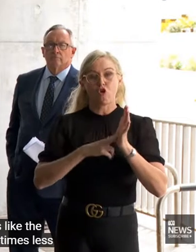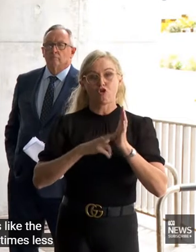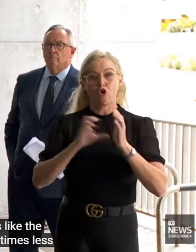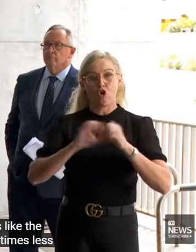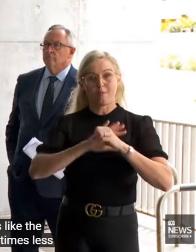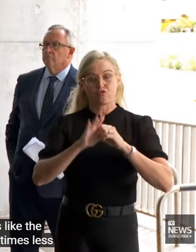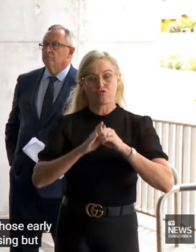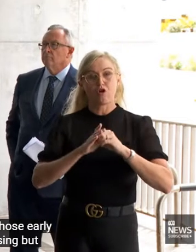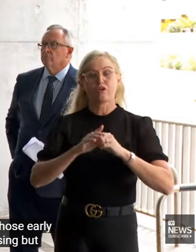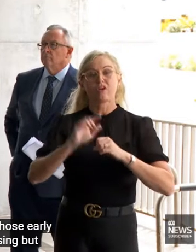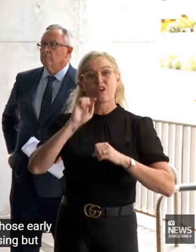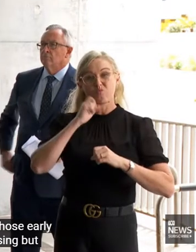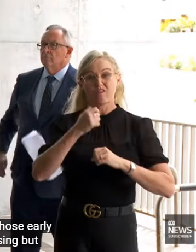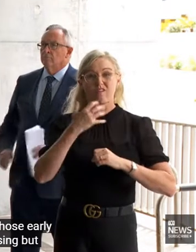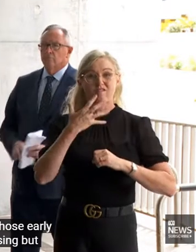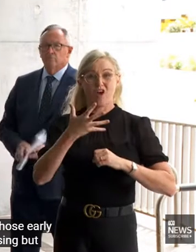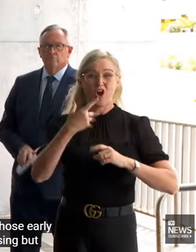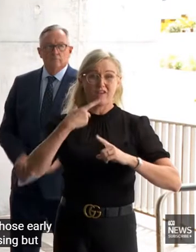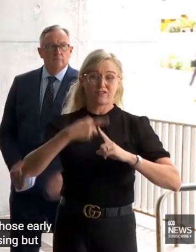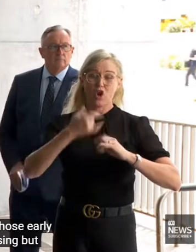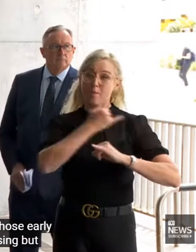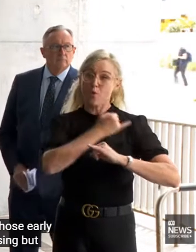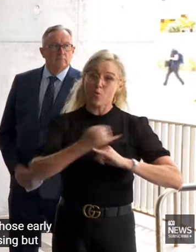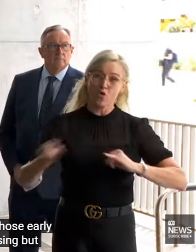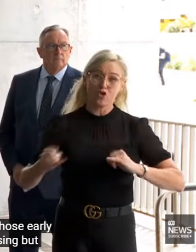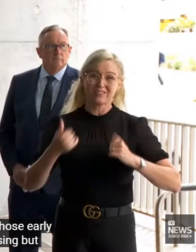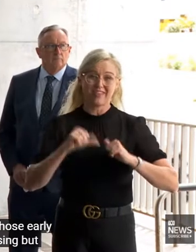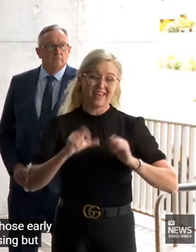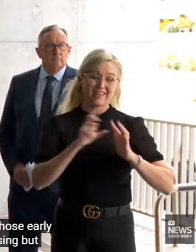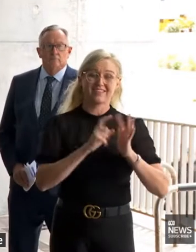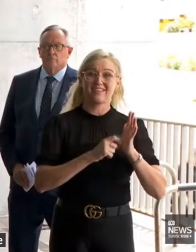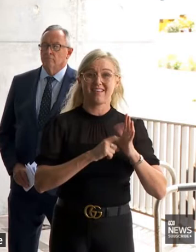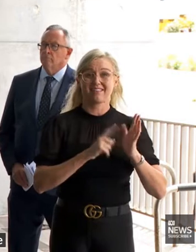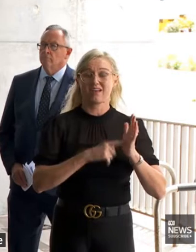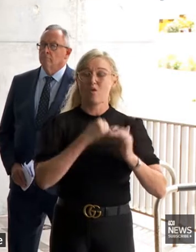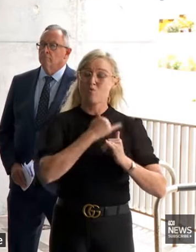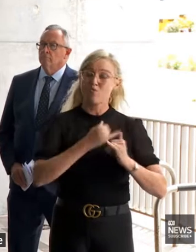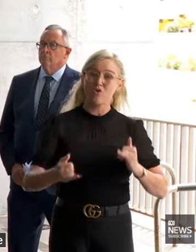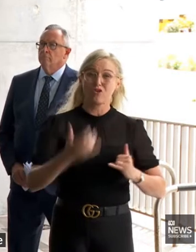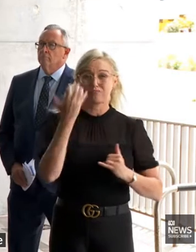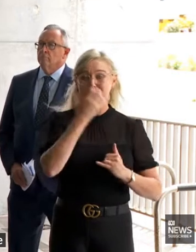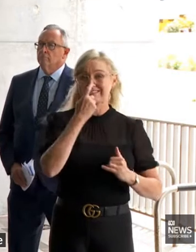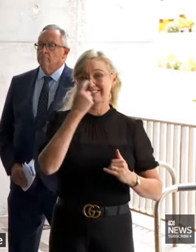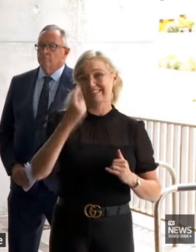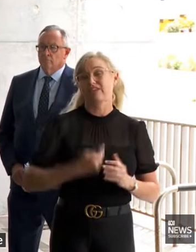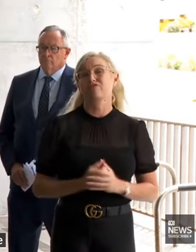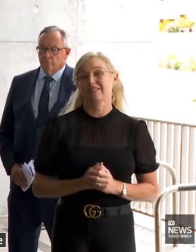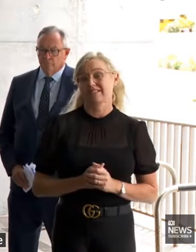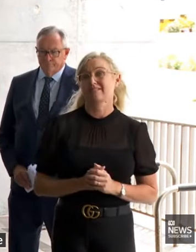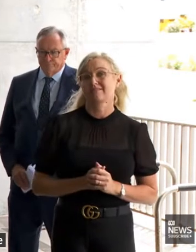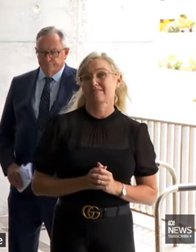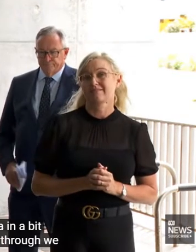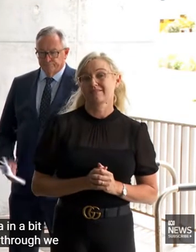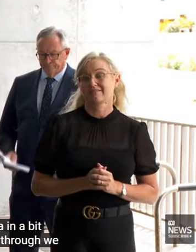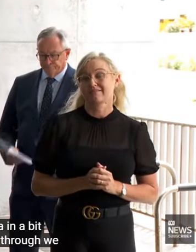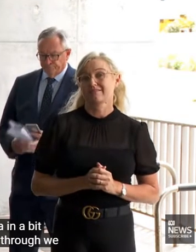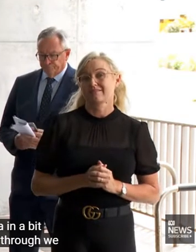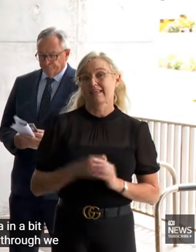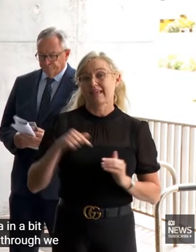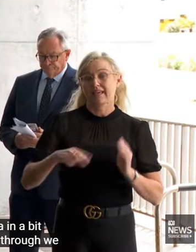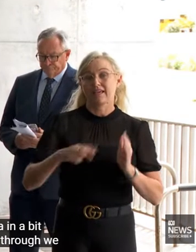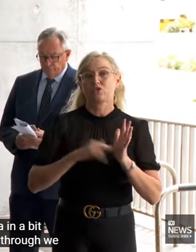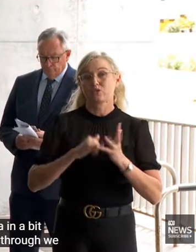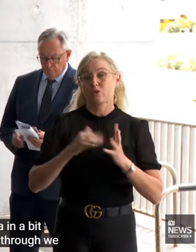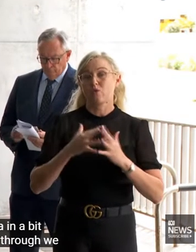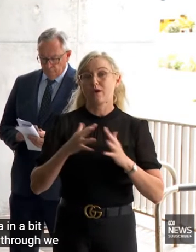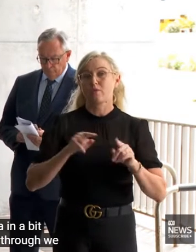very pleasing, but obviously we need a bit more data and a bit more time as we move through. We do know here in our state, the majority of